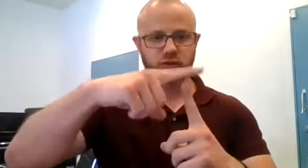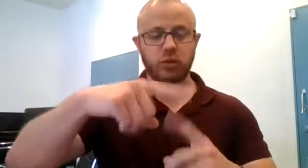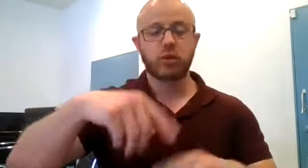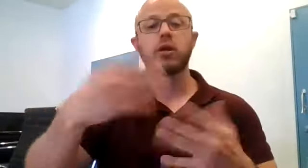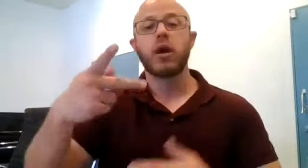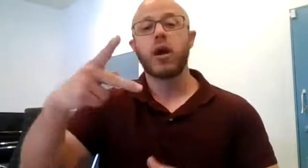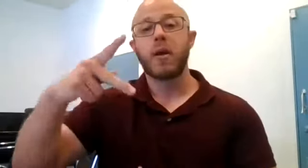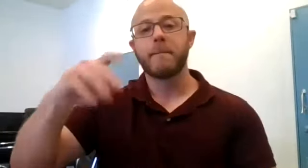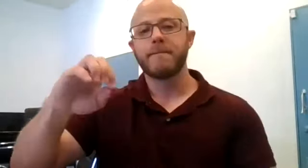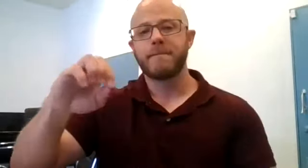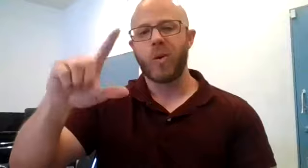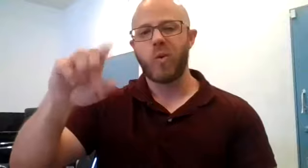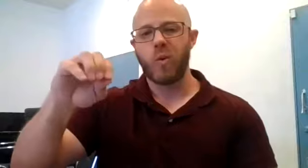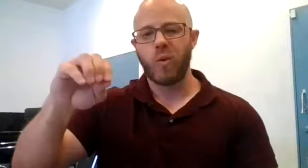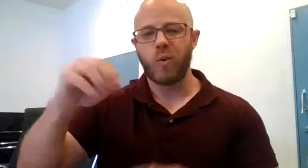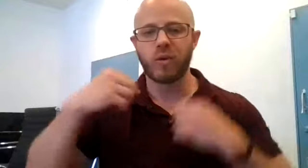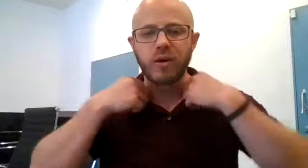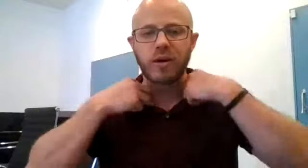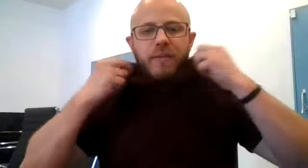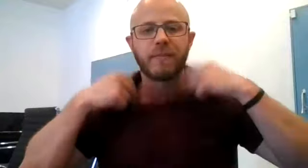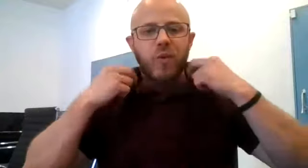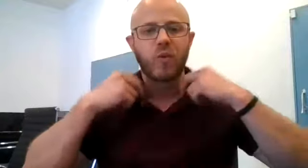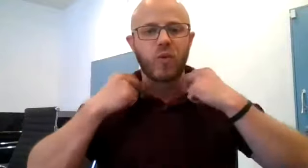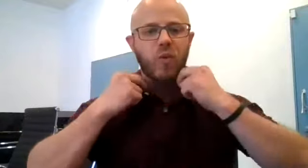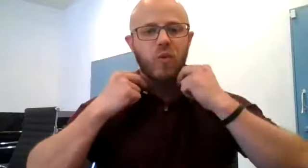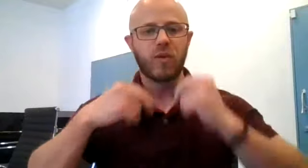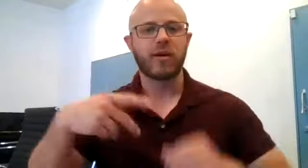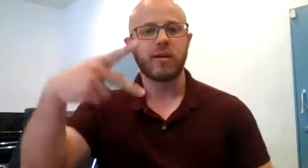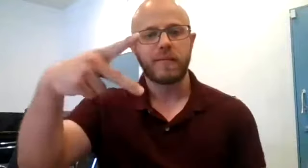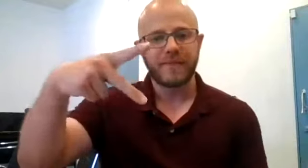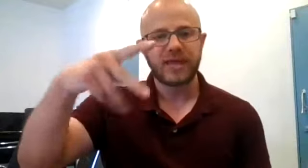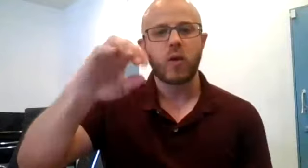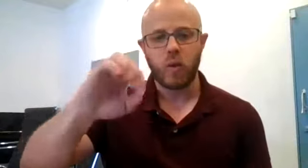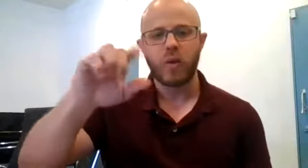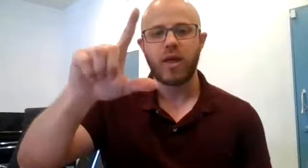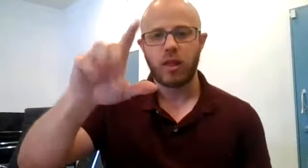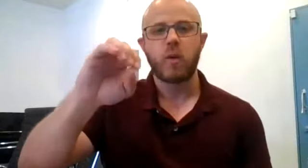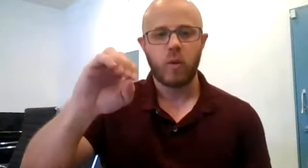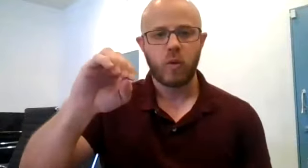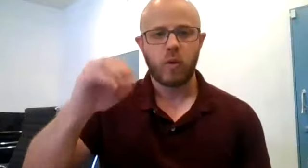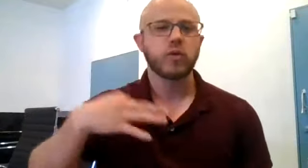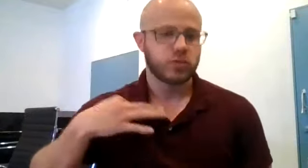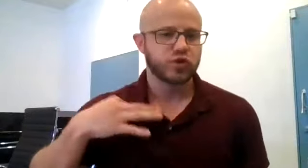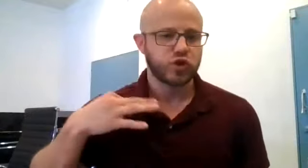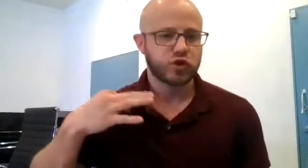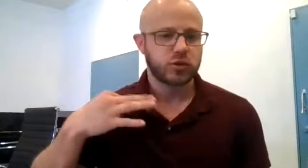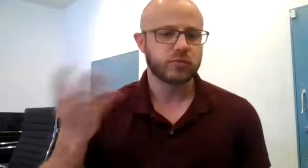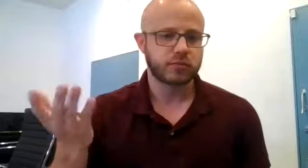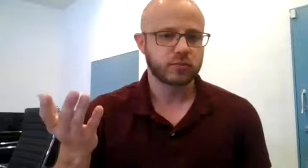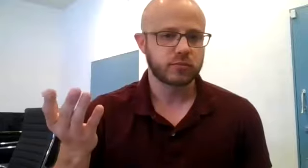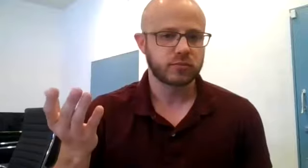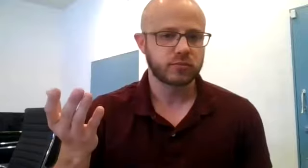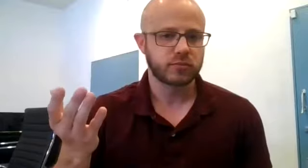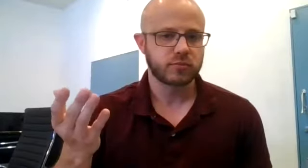T-shirt. A polo shirt, has a collar. So you just spell it, polo shirt.